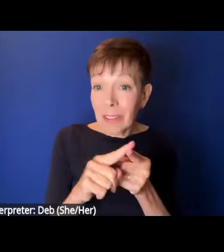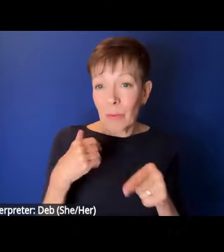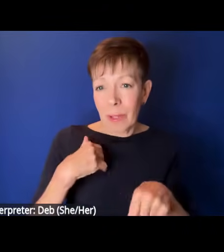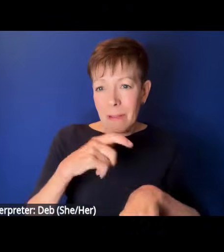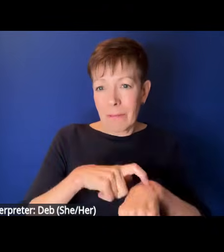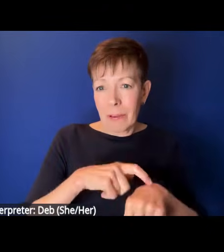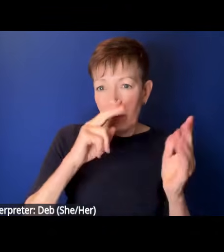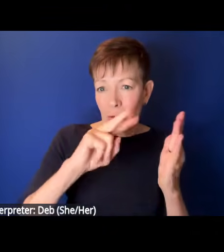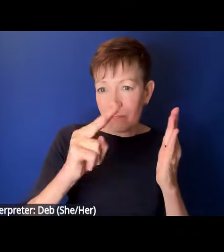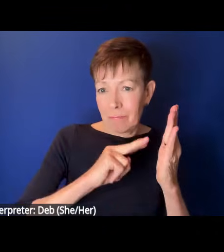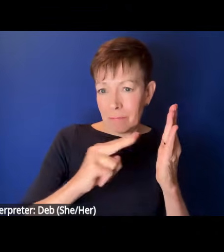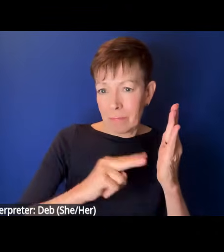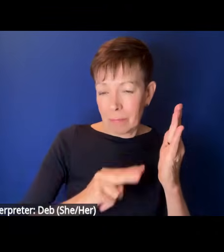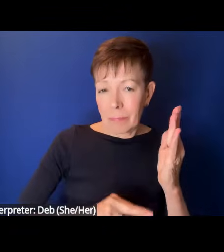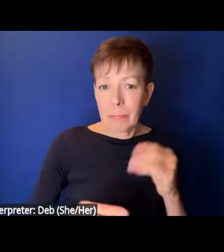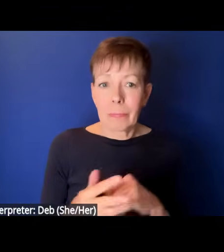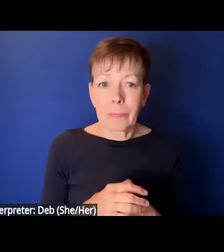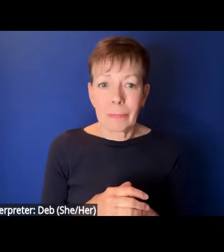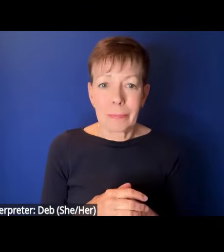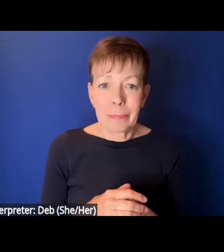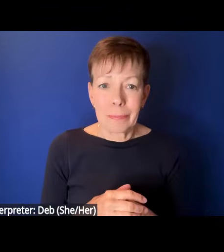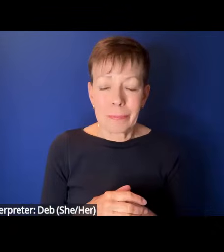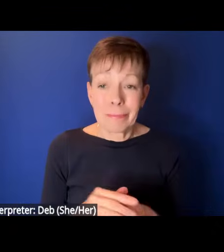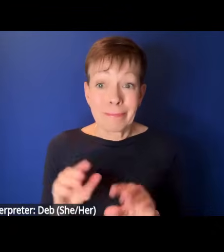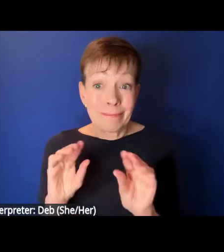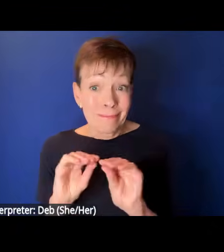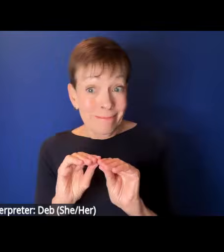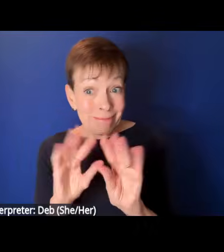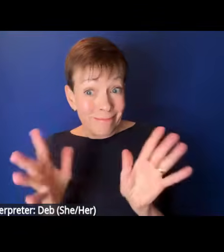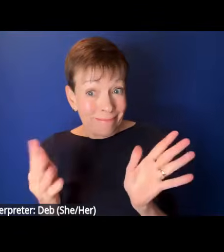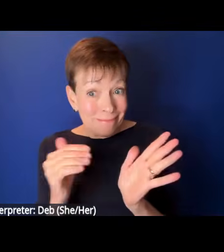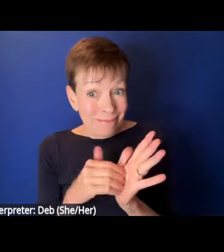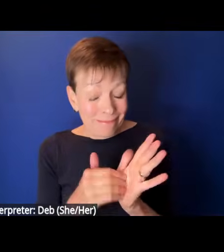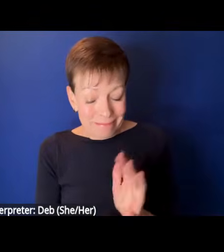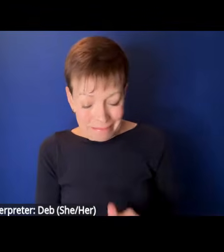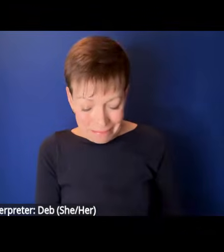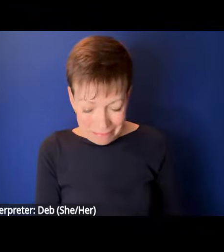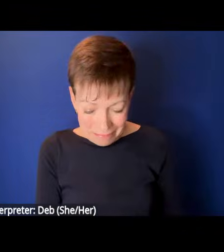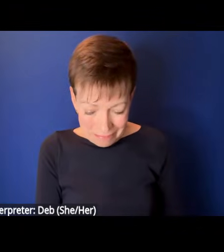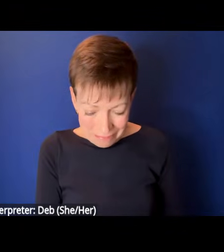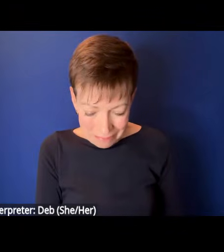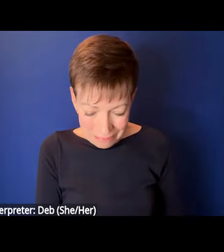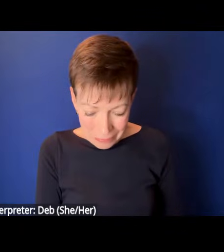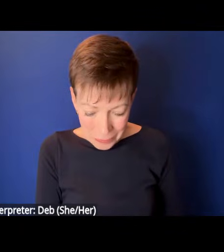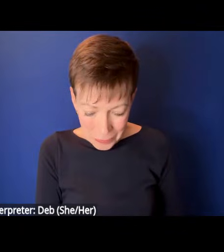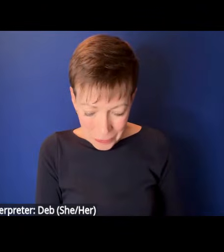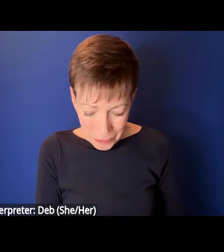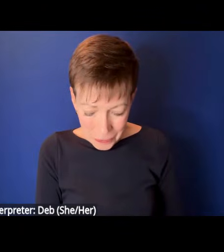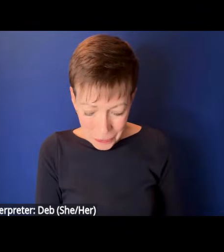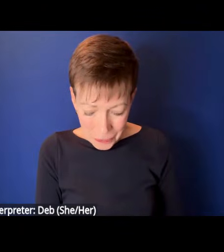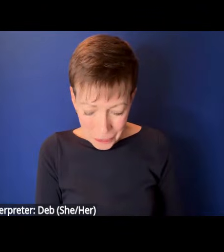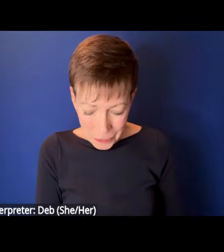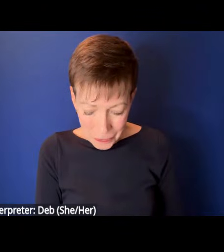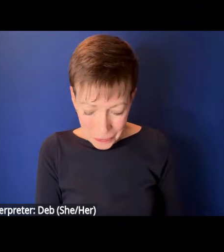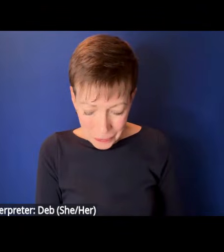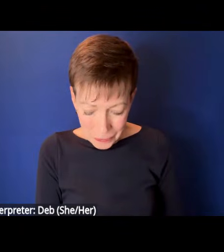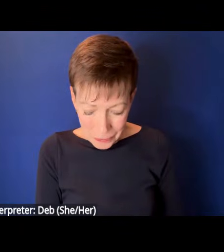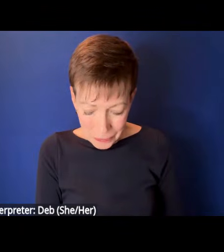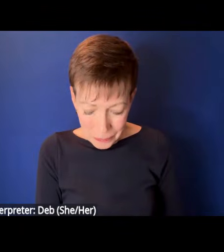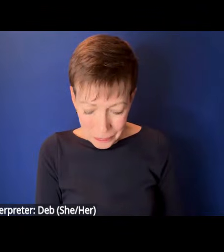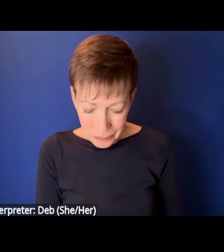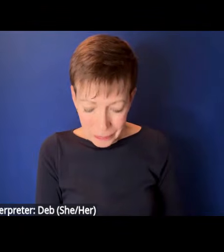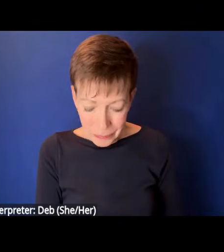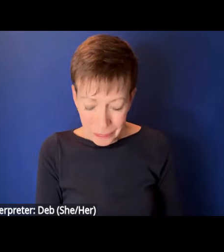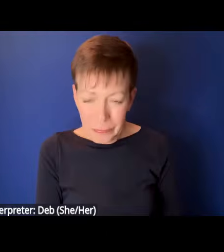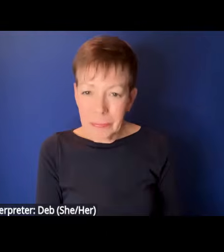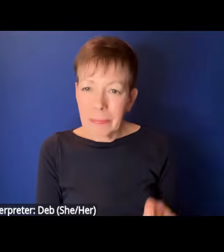And to clarify again, because what's clarity is a good thing. The understanding is that these particular